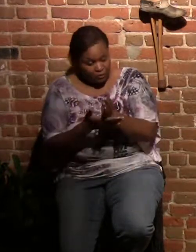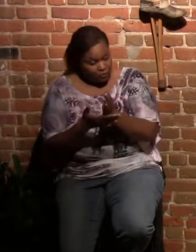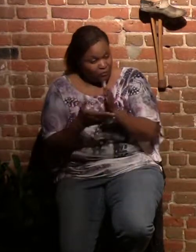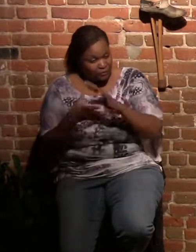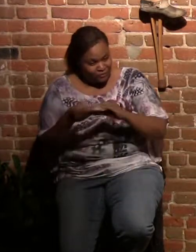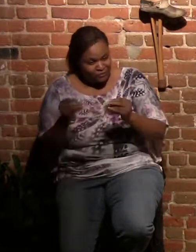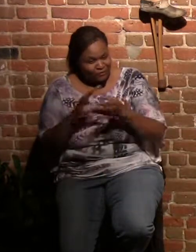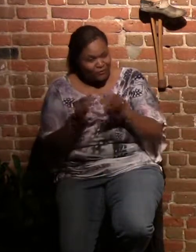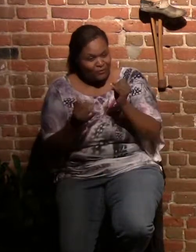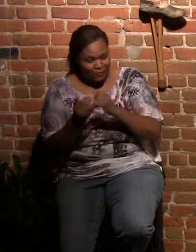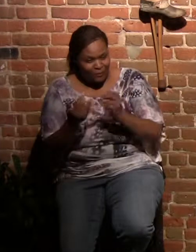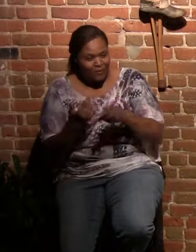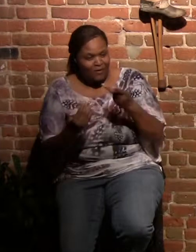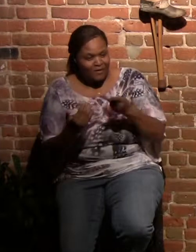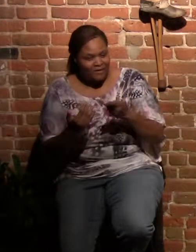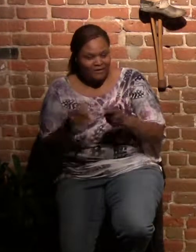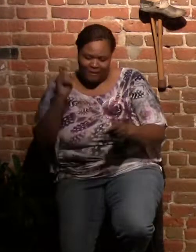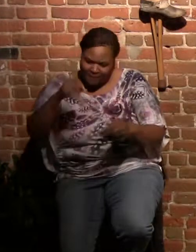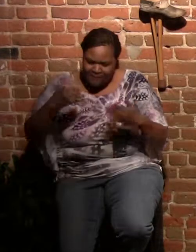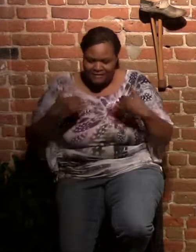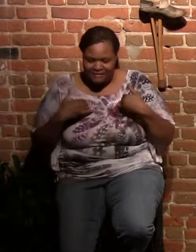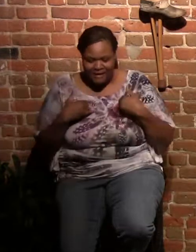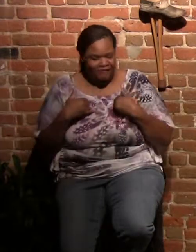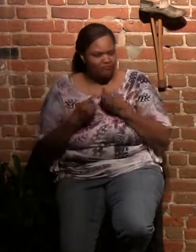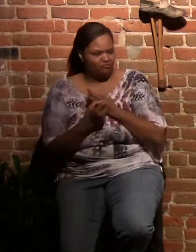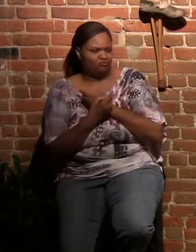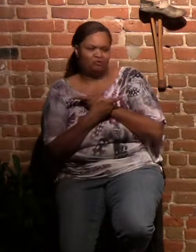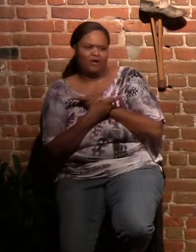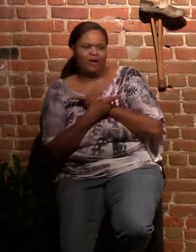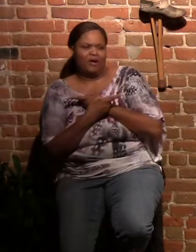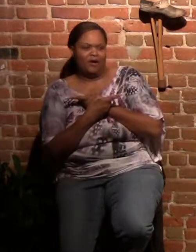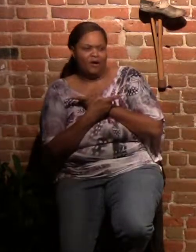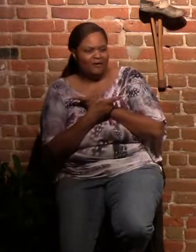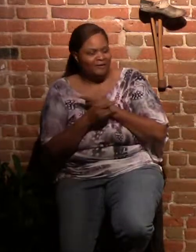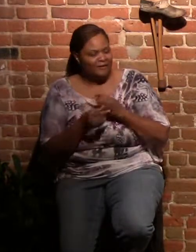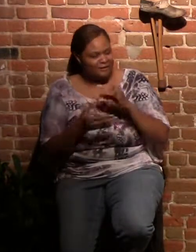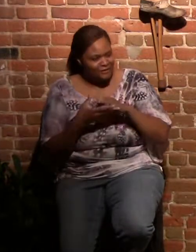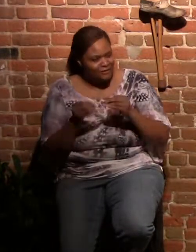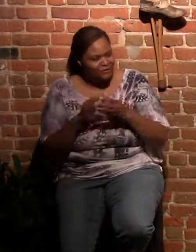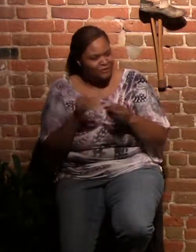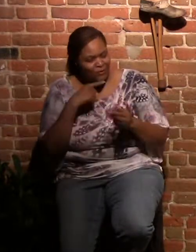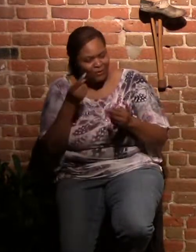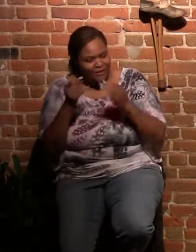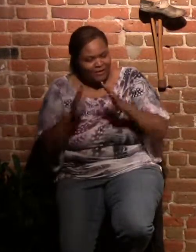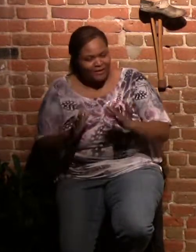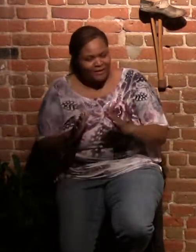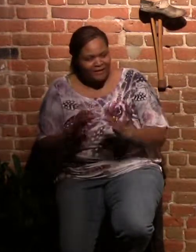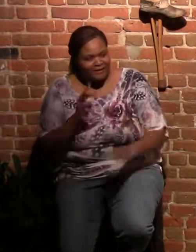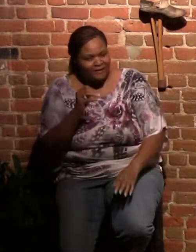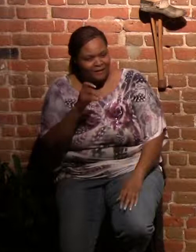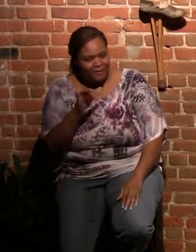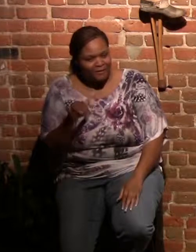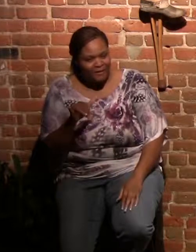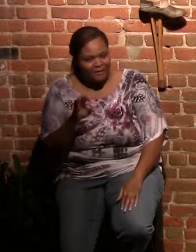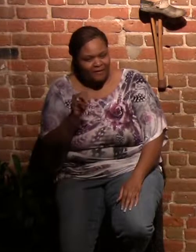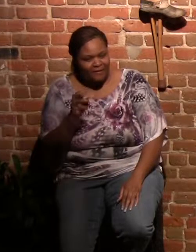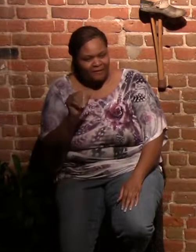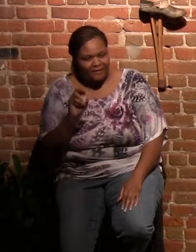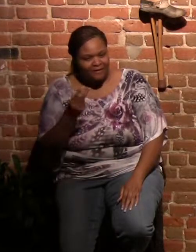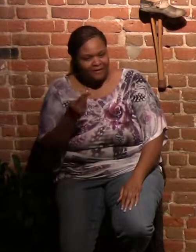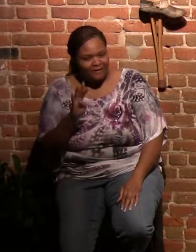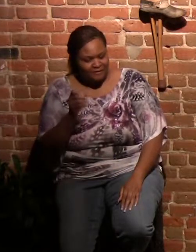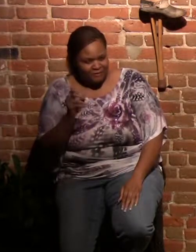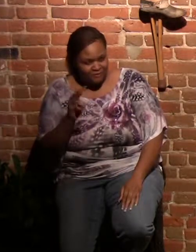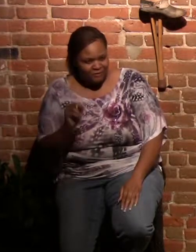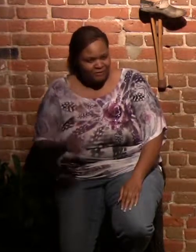the charming and darling storyteller, Miss Mary Mashburn. And